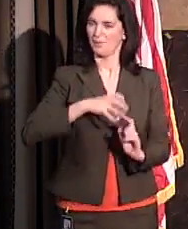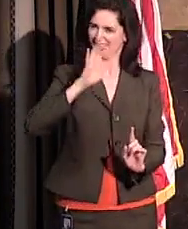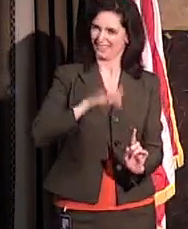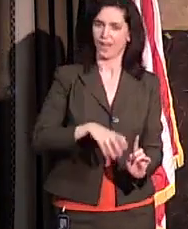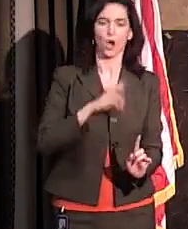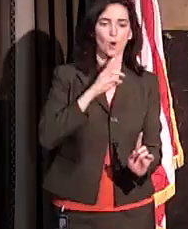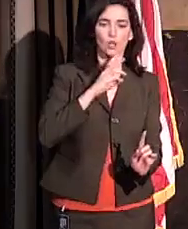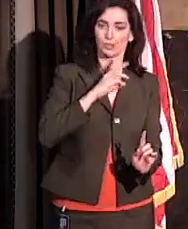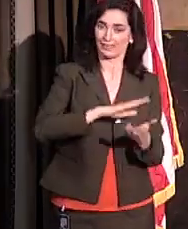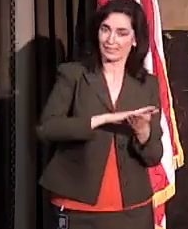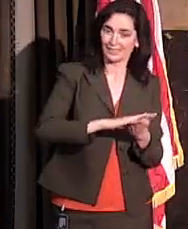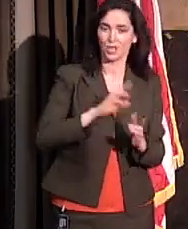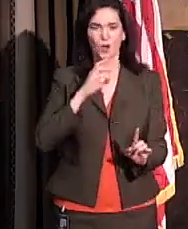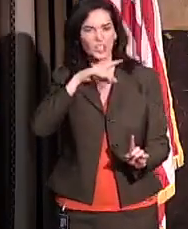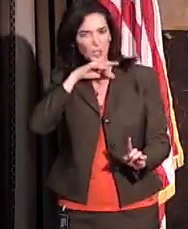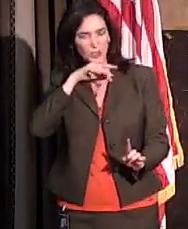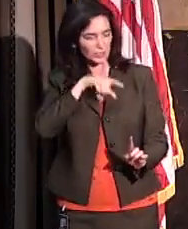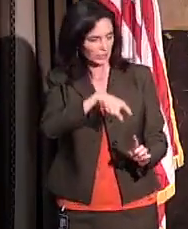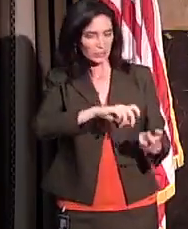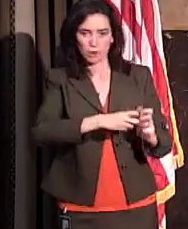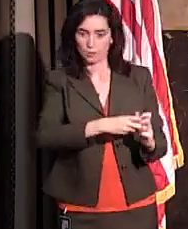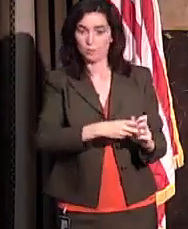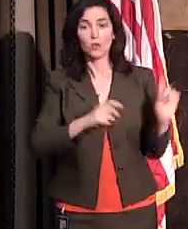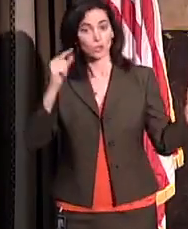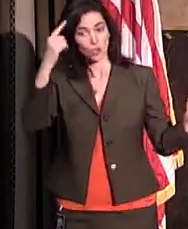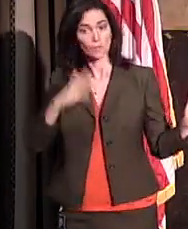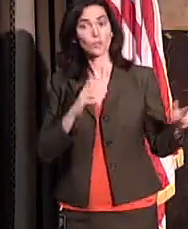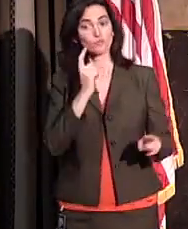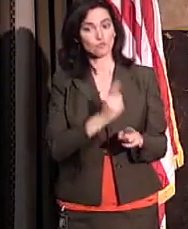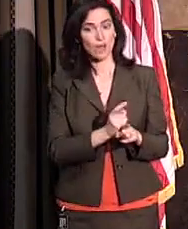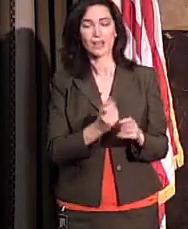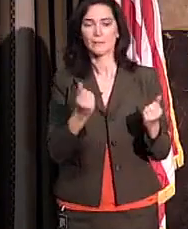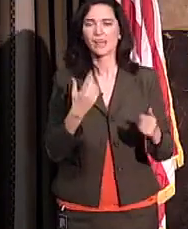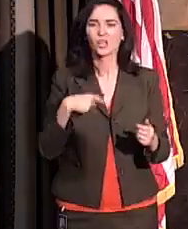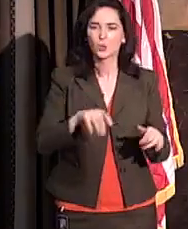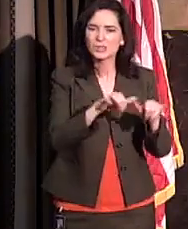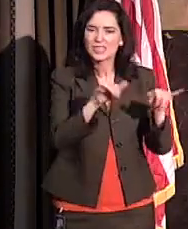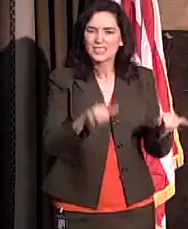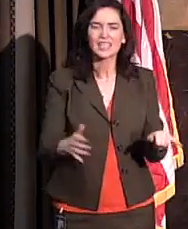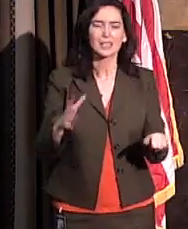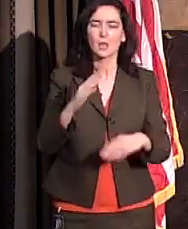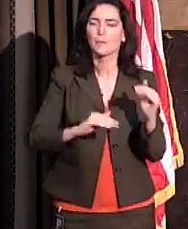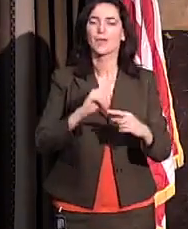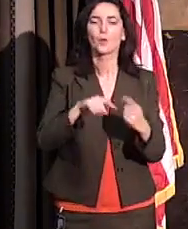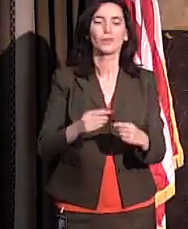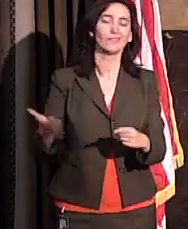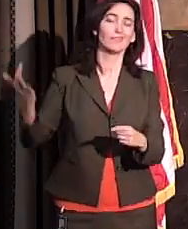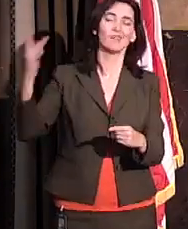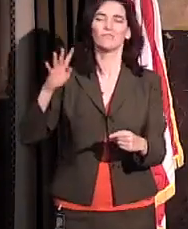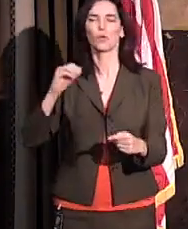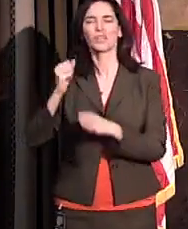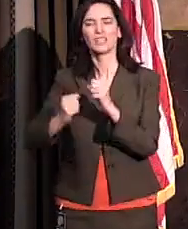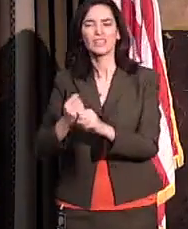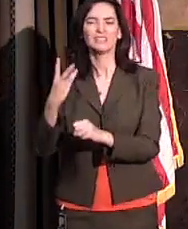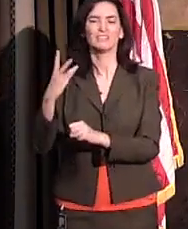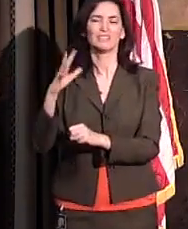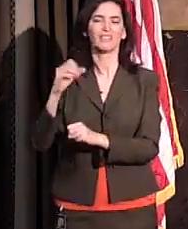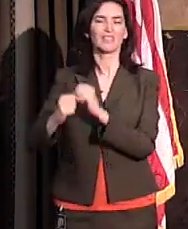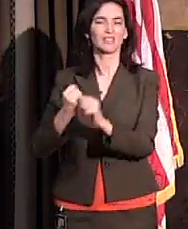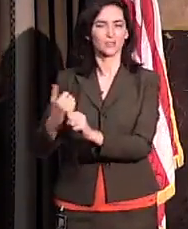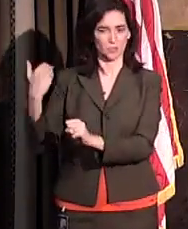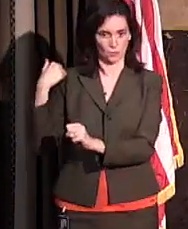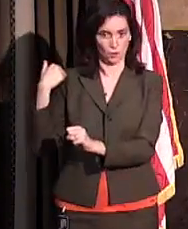crisis lies. The governor was correct. Many of these systems were built 40 and 50 years ago. Many of these systems were